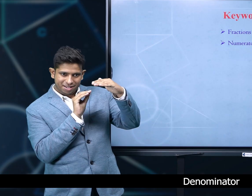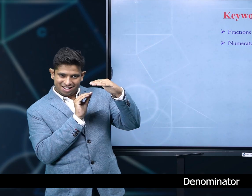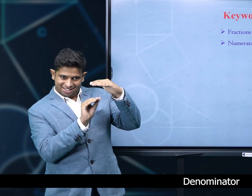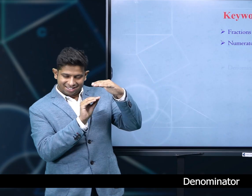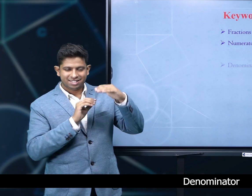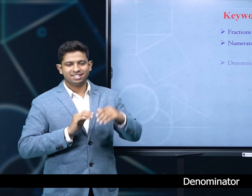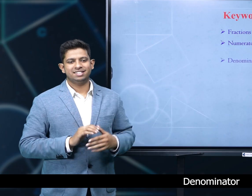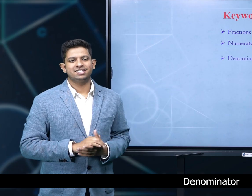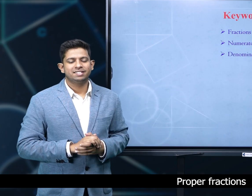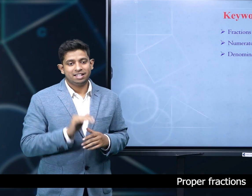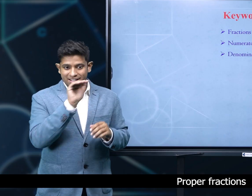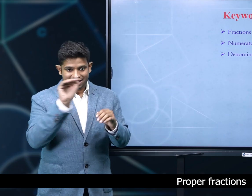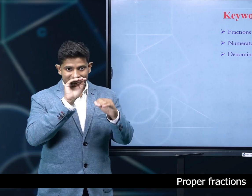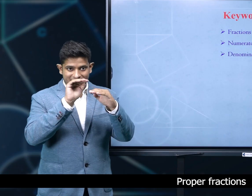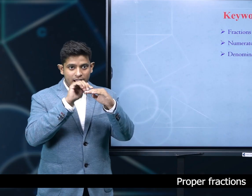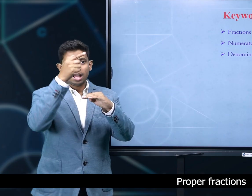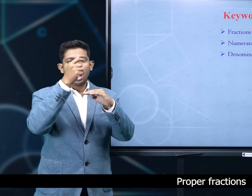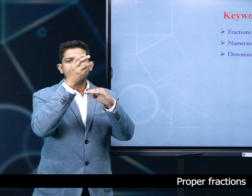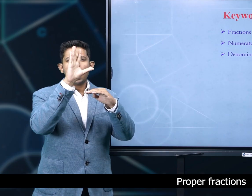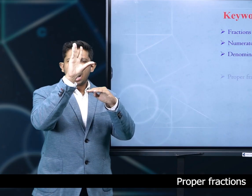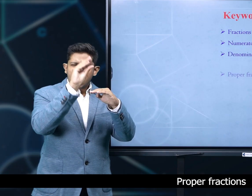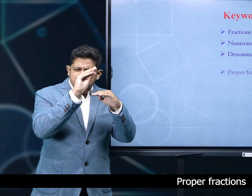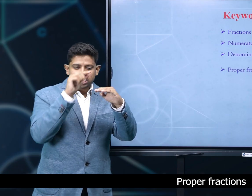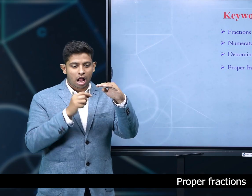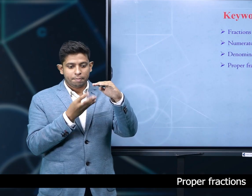denominator, proper fractions,